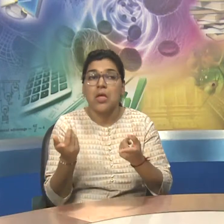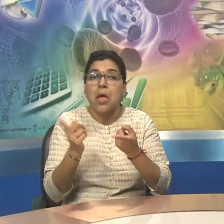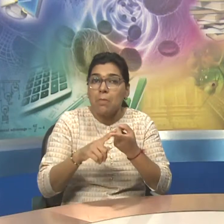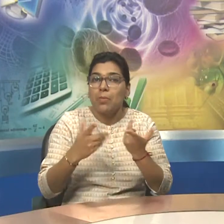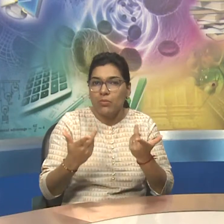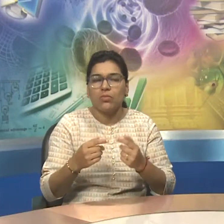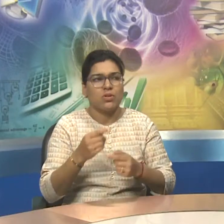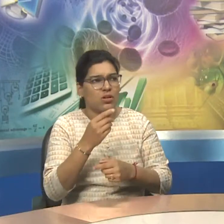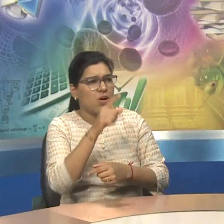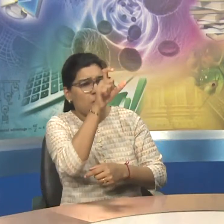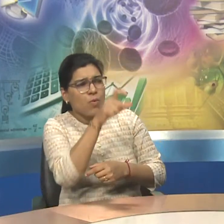power,